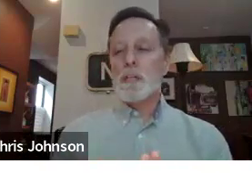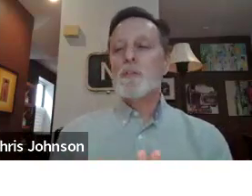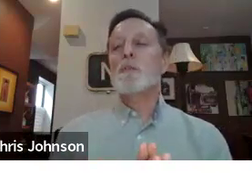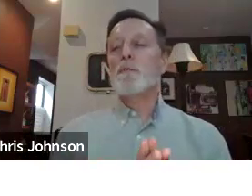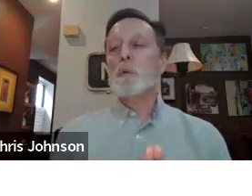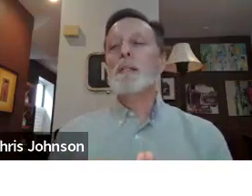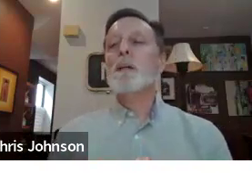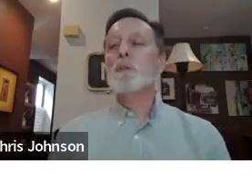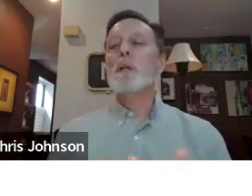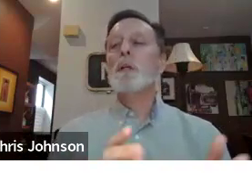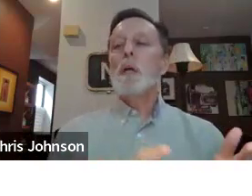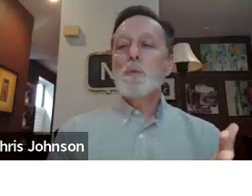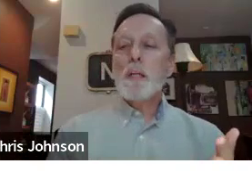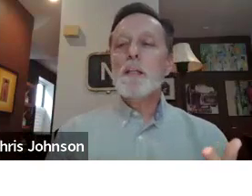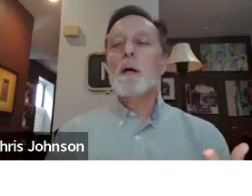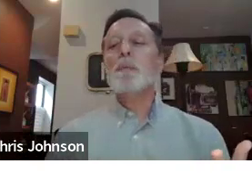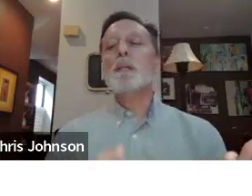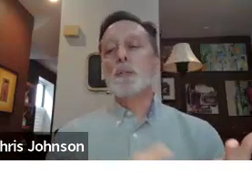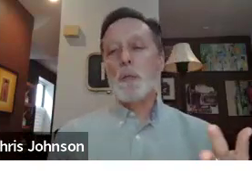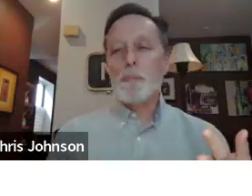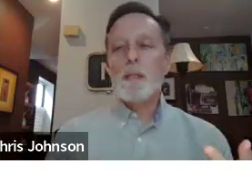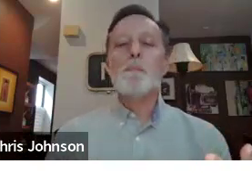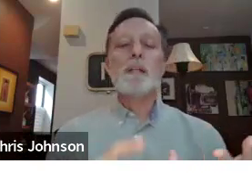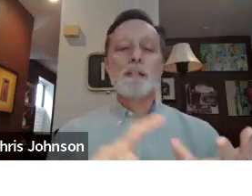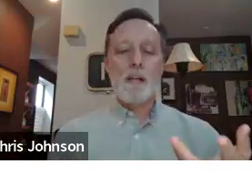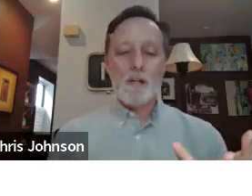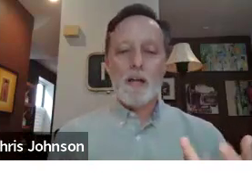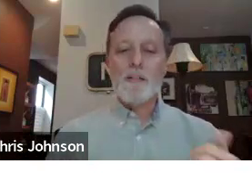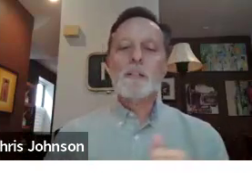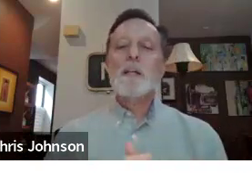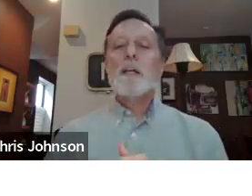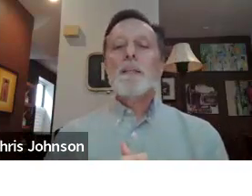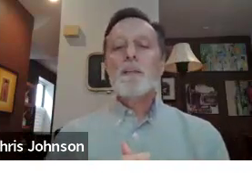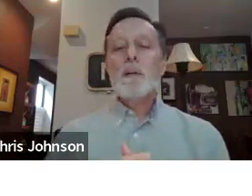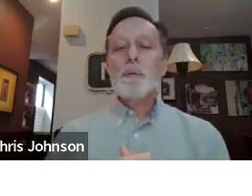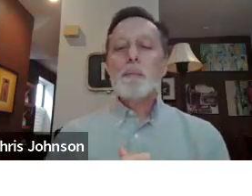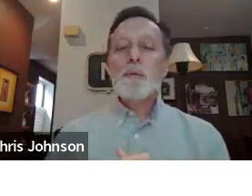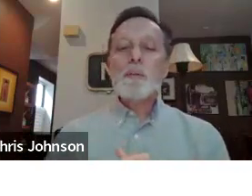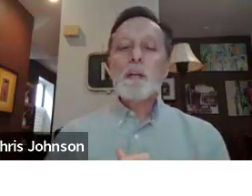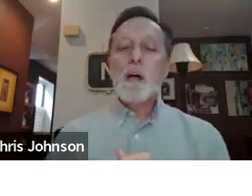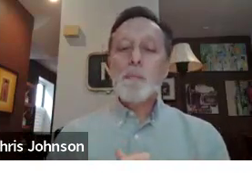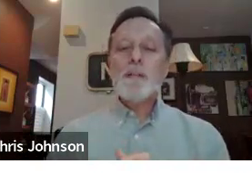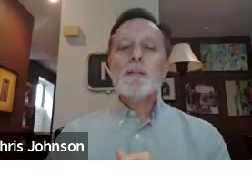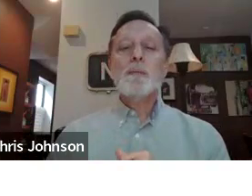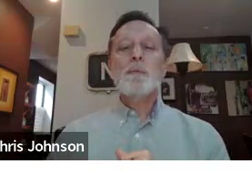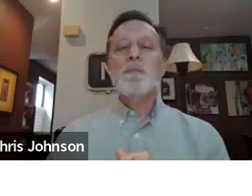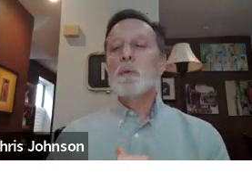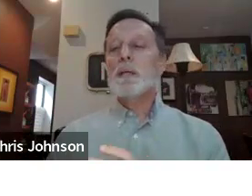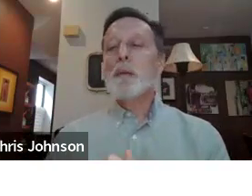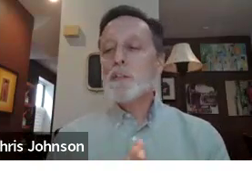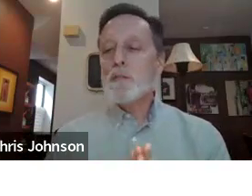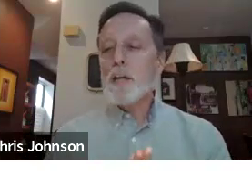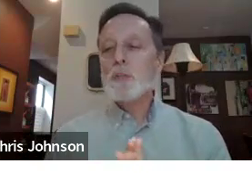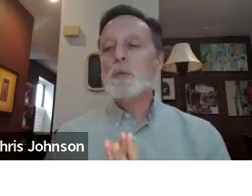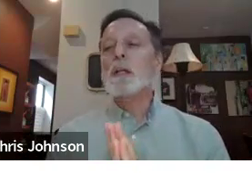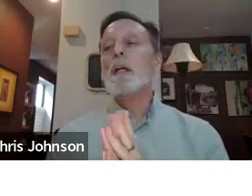and insurance agents that focus on insuring trucking companies and shipping companies and airlines. Then there are companies and people that